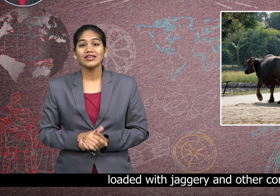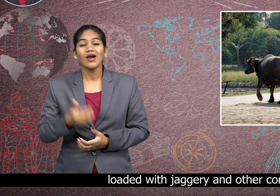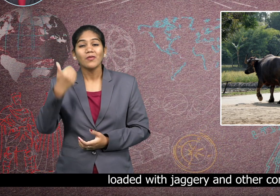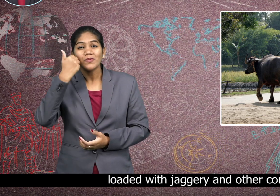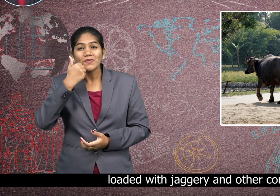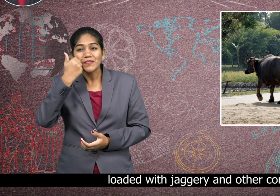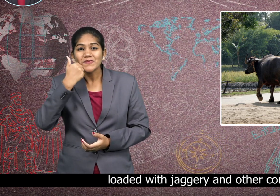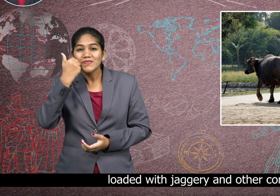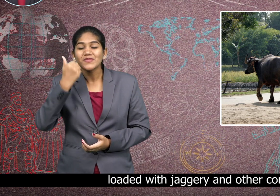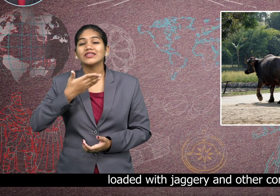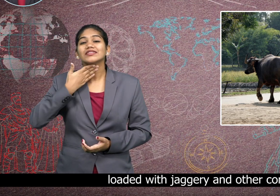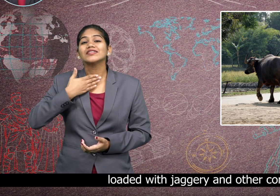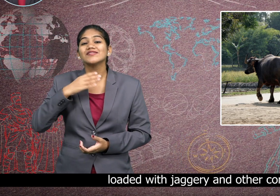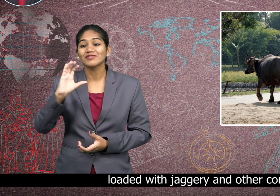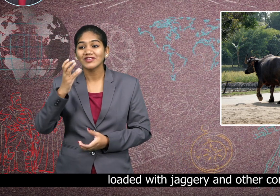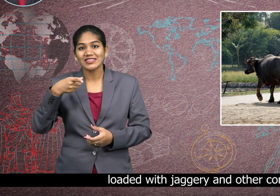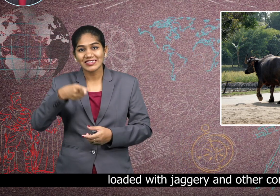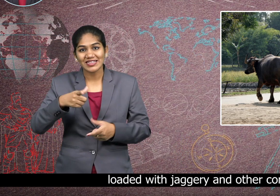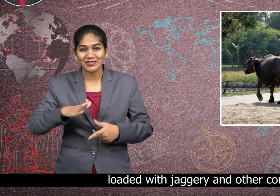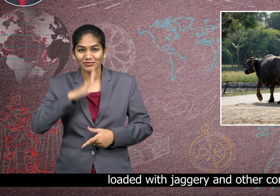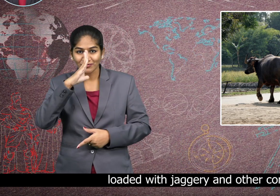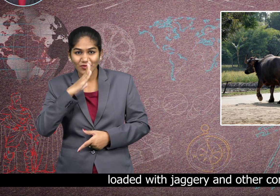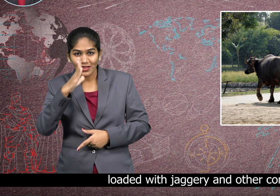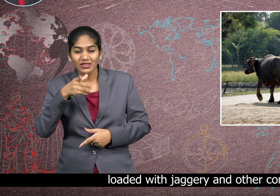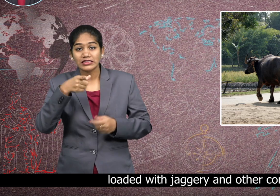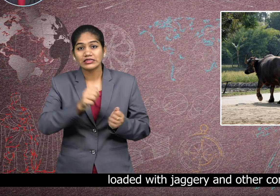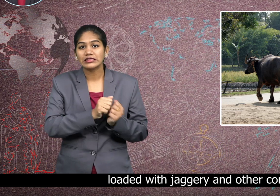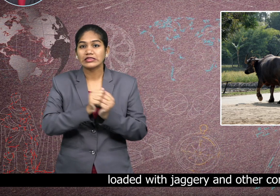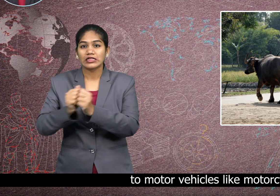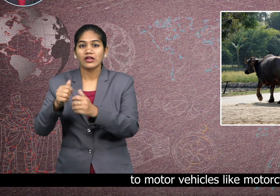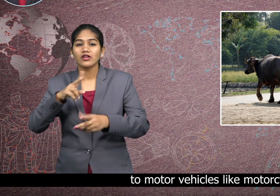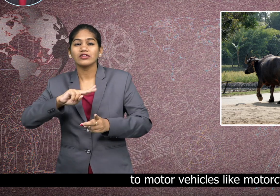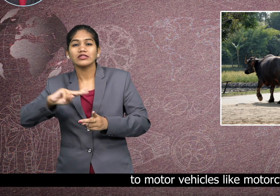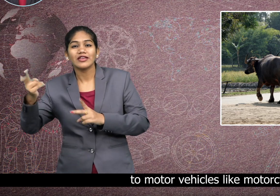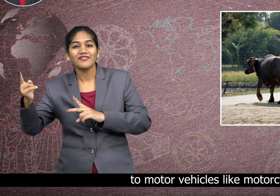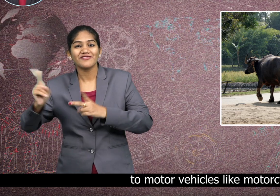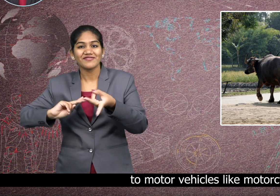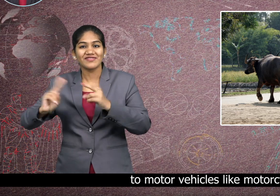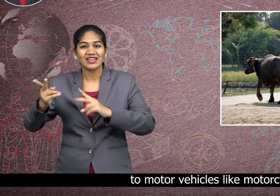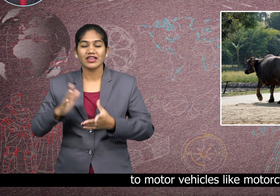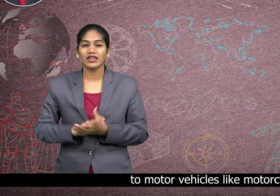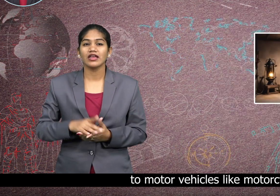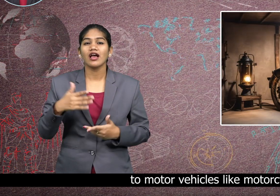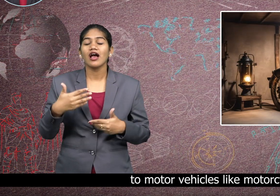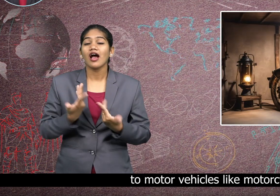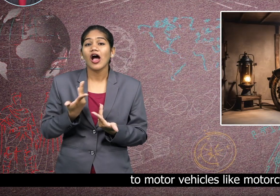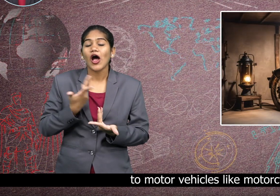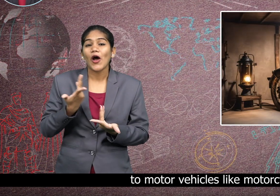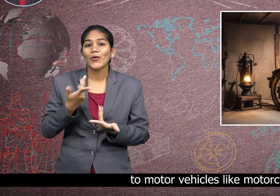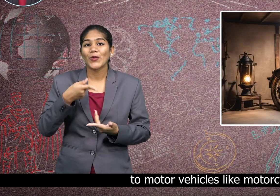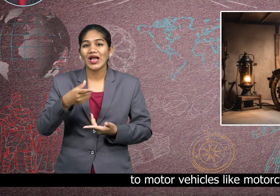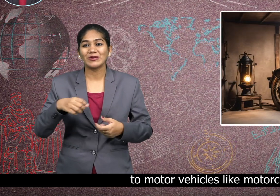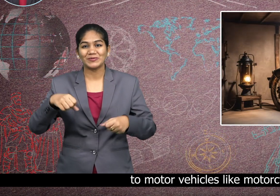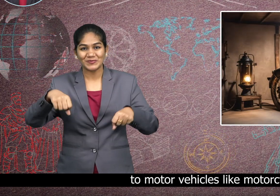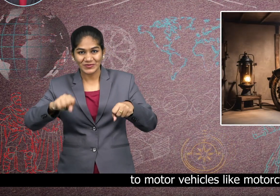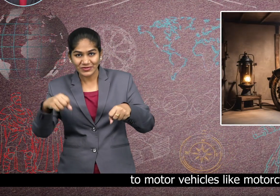with jangri and other commodities to motor vehicles like motorcycles,